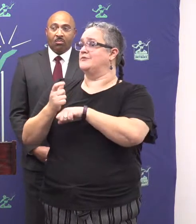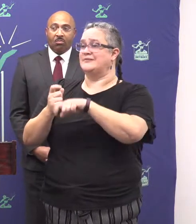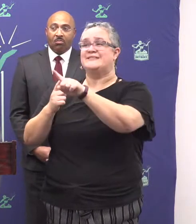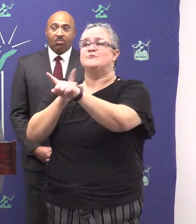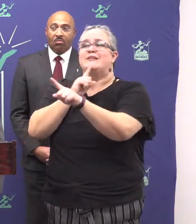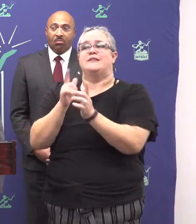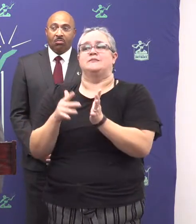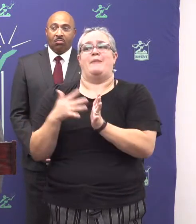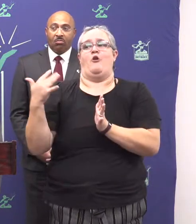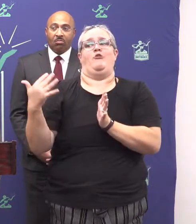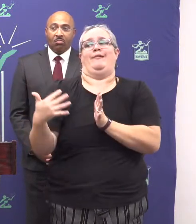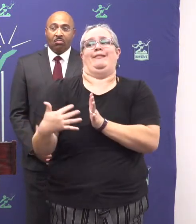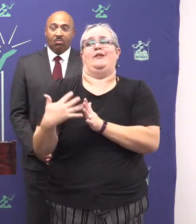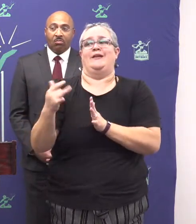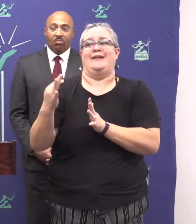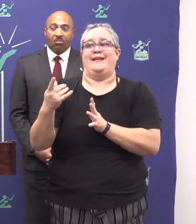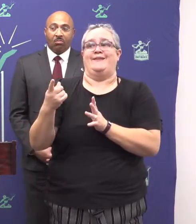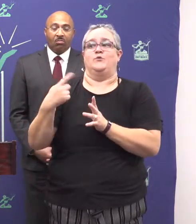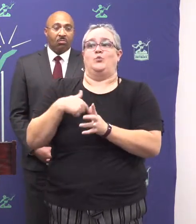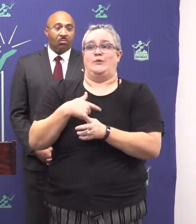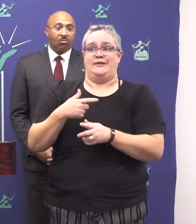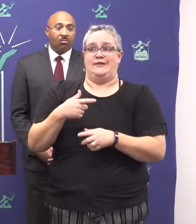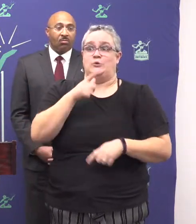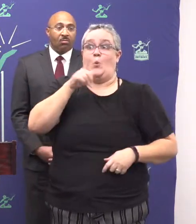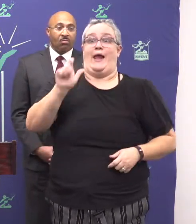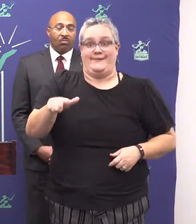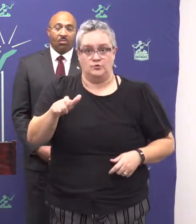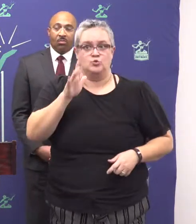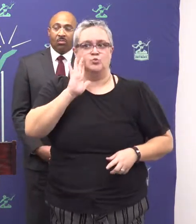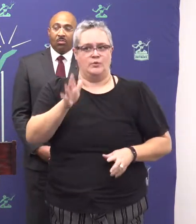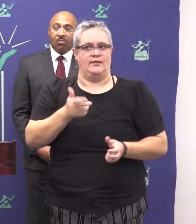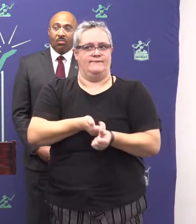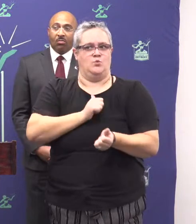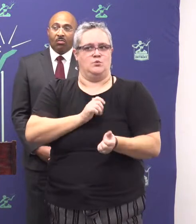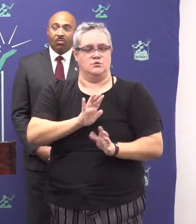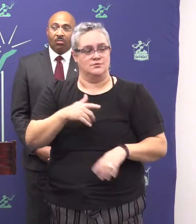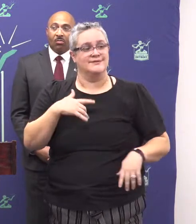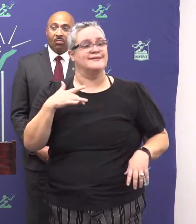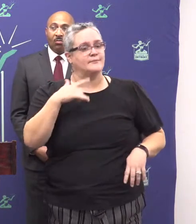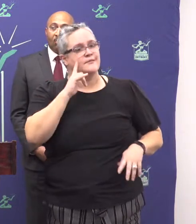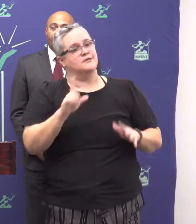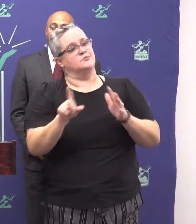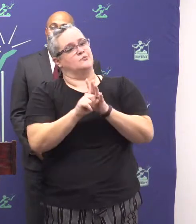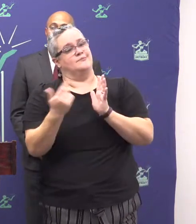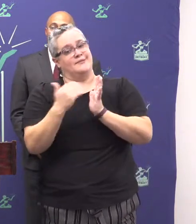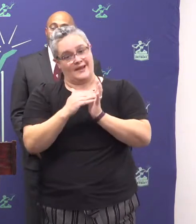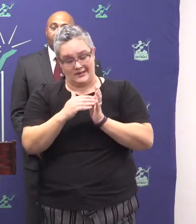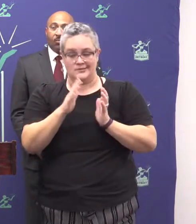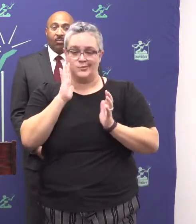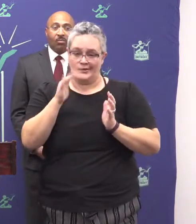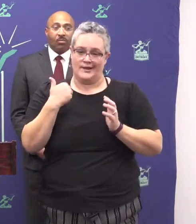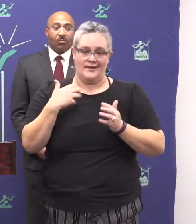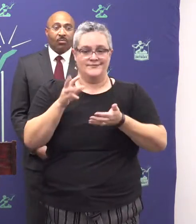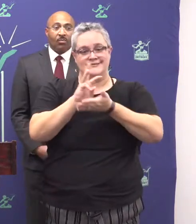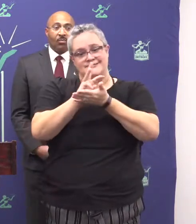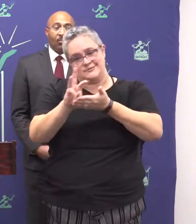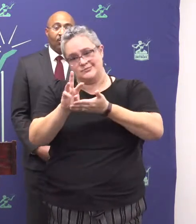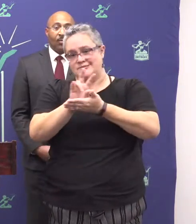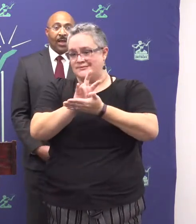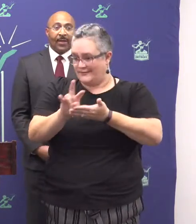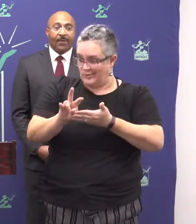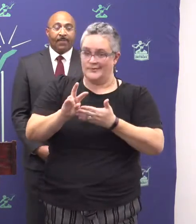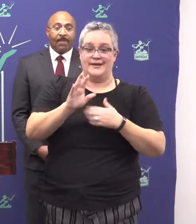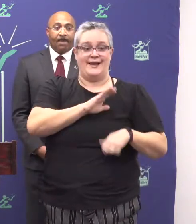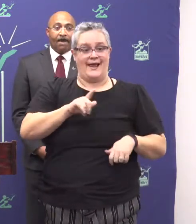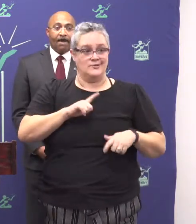sparingly. Yeah. Yeah, I would say probably 2-3 times a year this comes up. Normally it comes up, again, you have a 6 or 7 week city council recess and